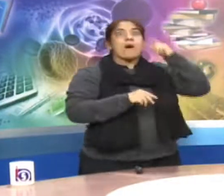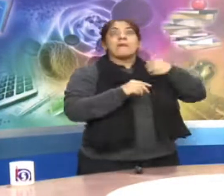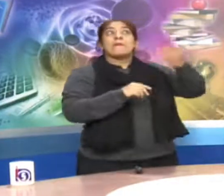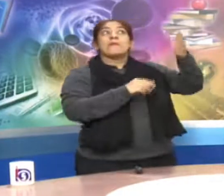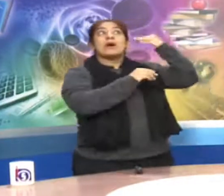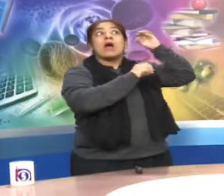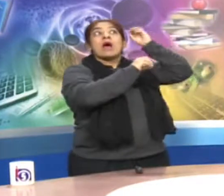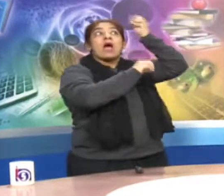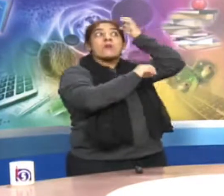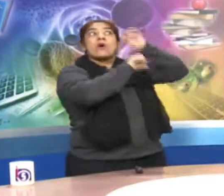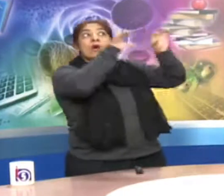rights.